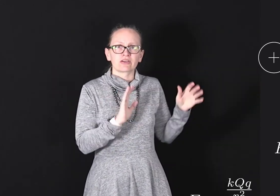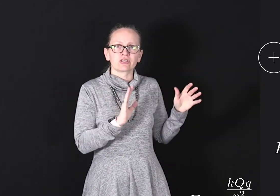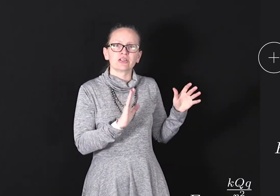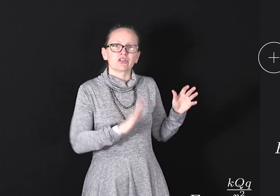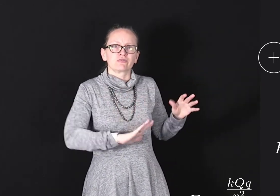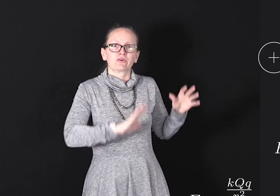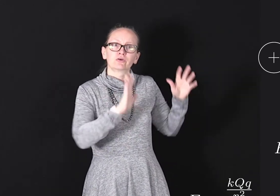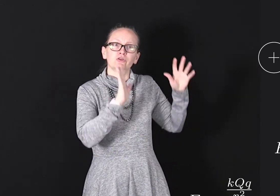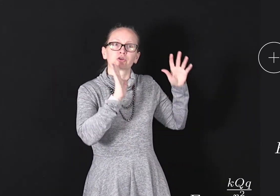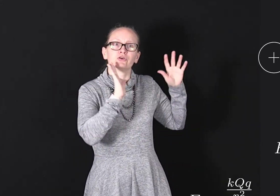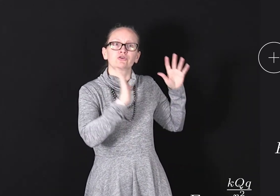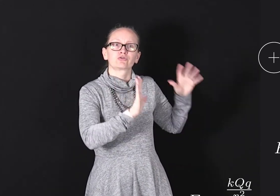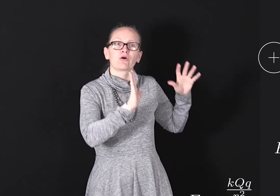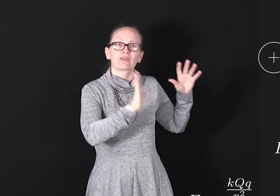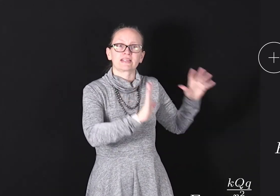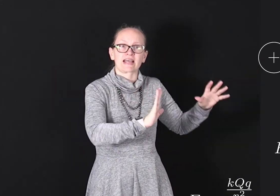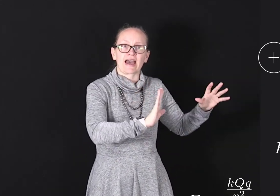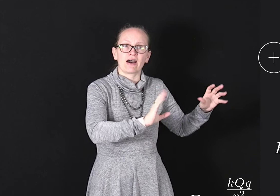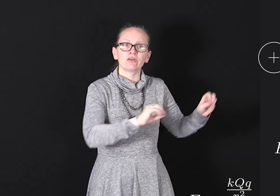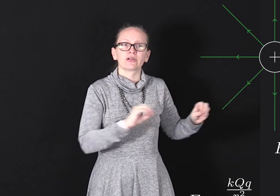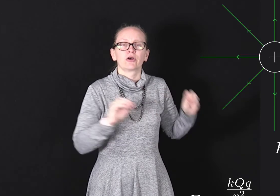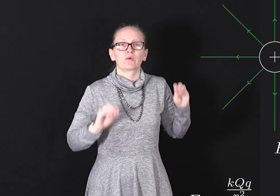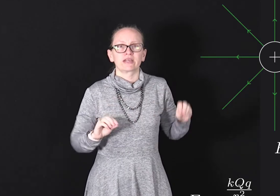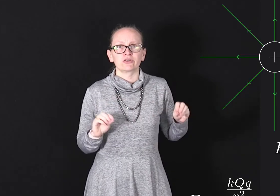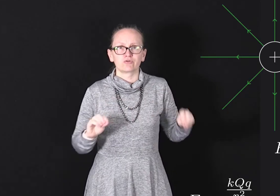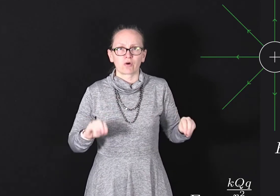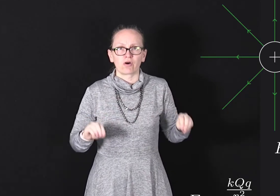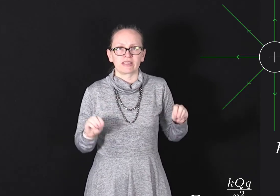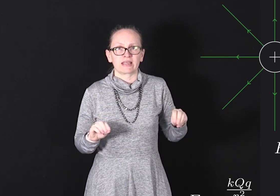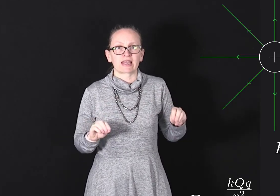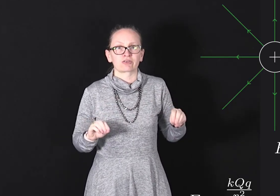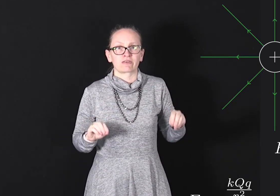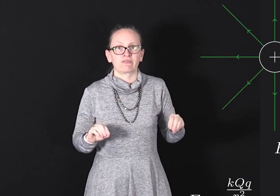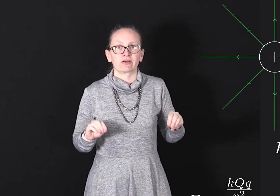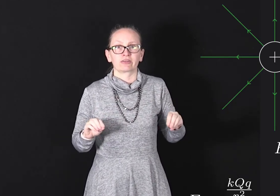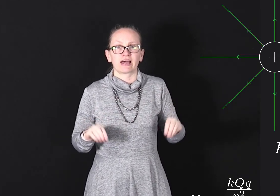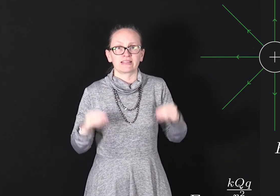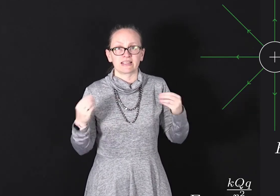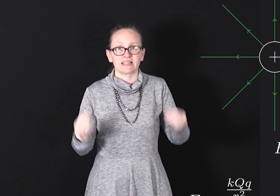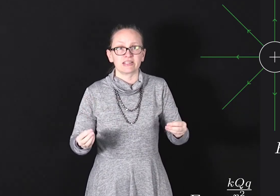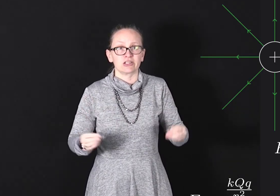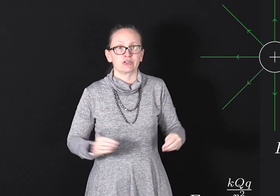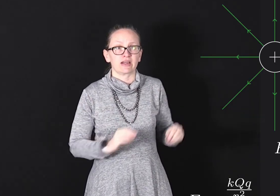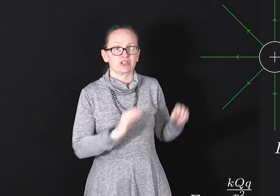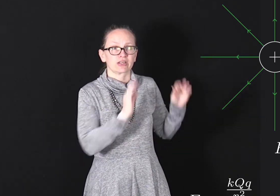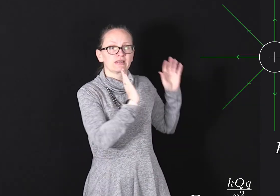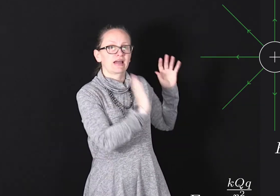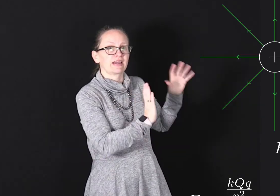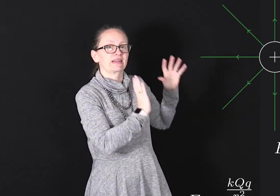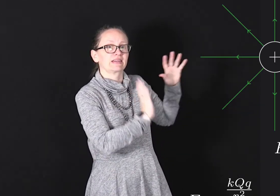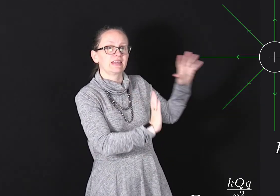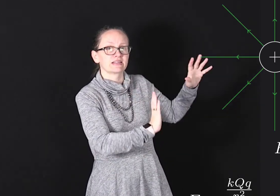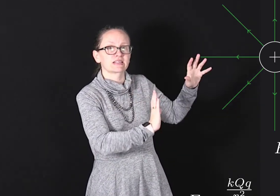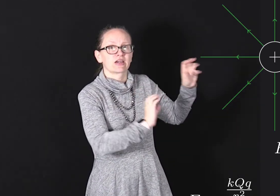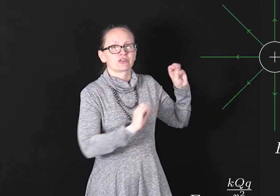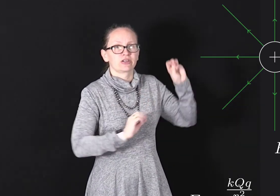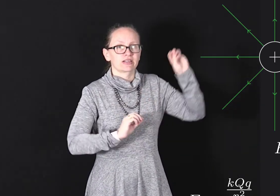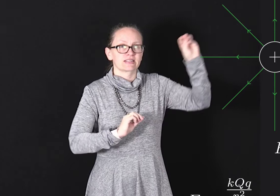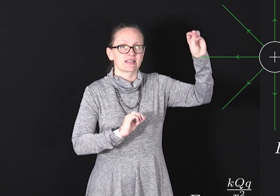actually useful to draw this out. We can draw the electric field lines in this situation like this. So you can see